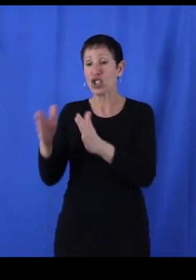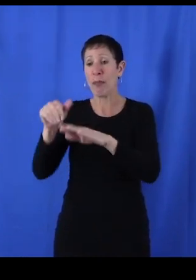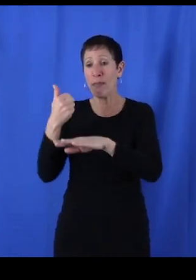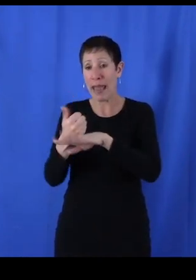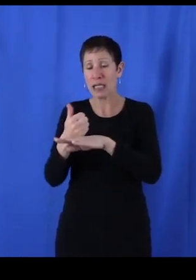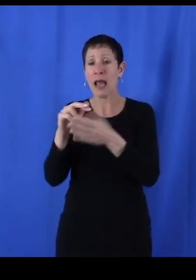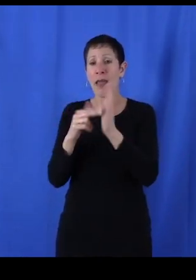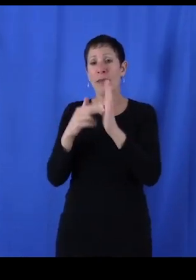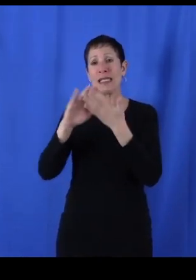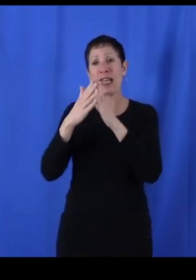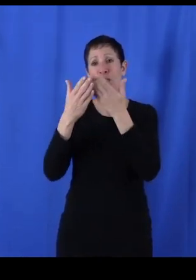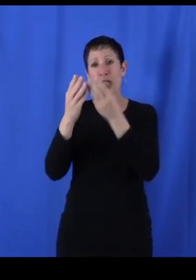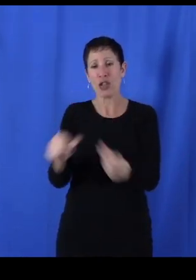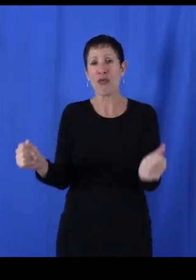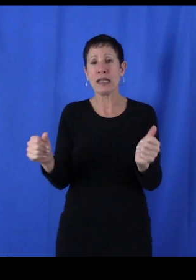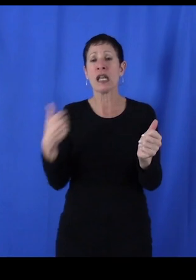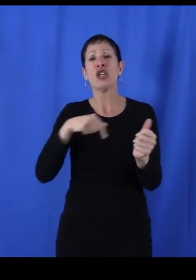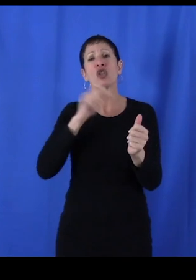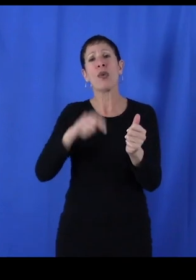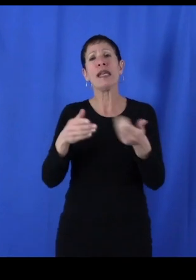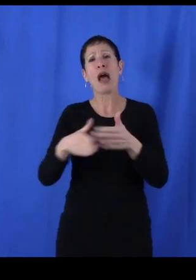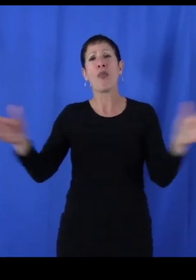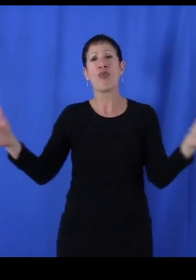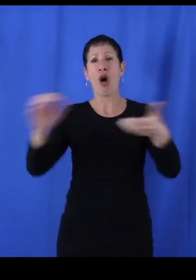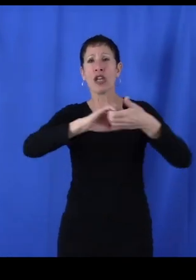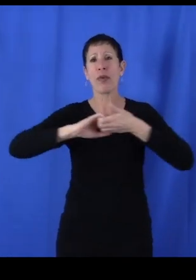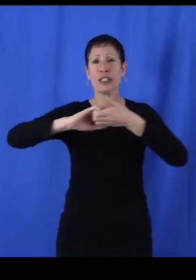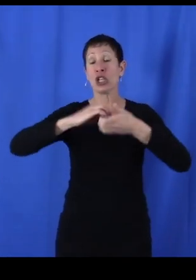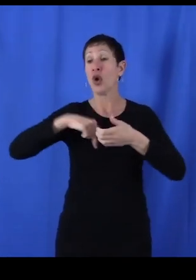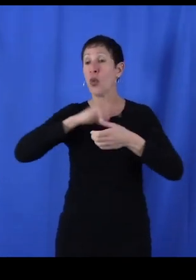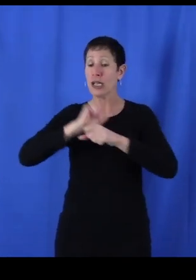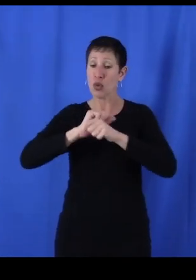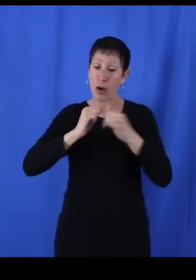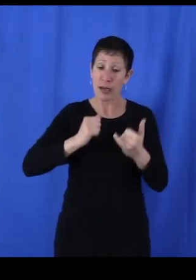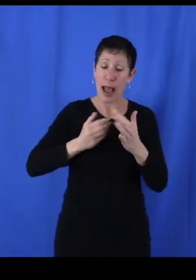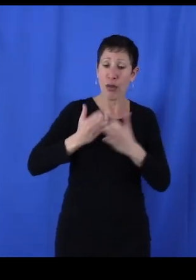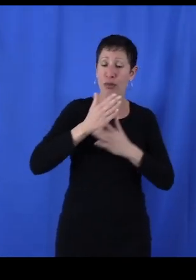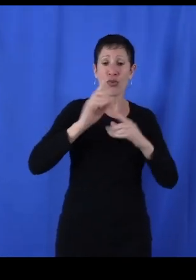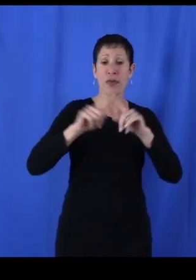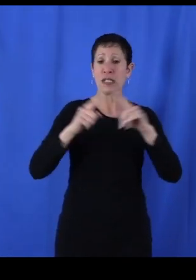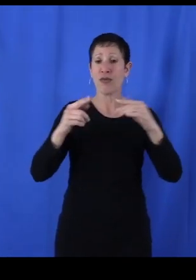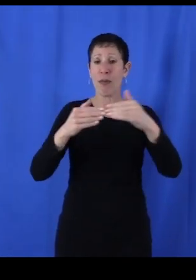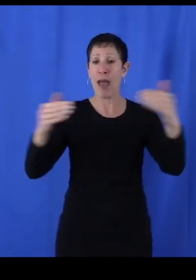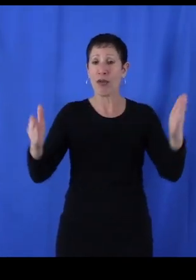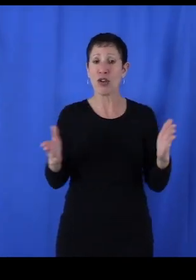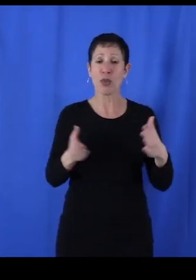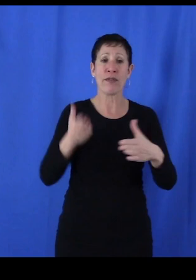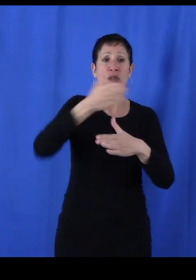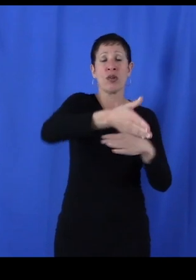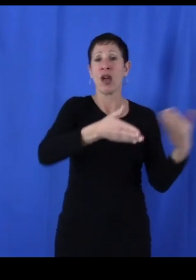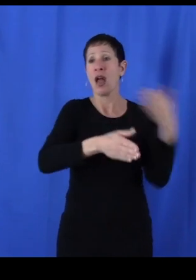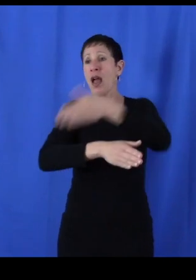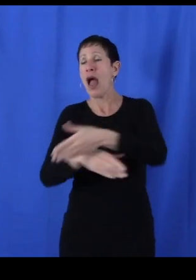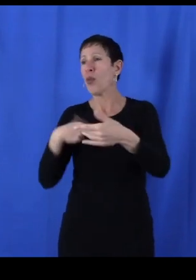So I think that we need a broad coalition, and we need to work now. We need to work across barriers. And we have to ask each other those